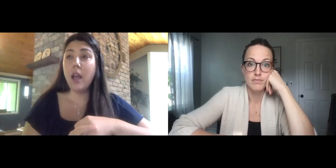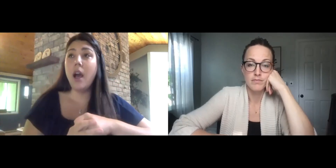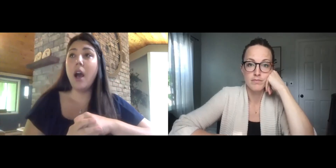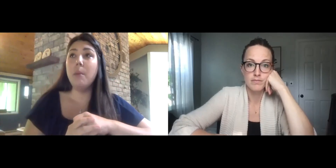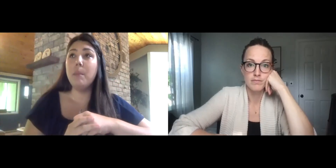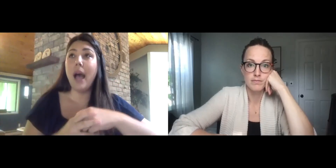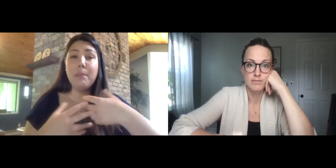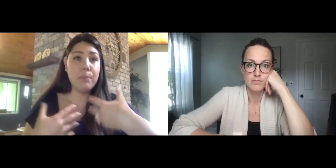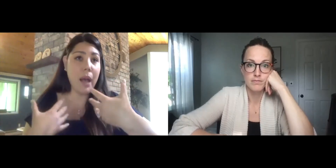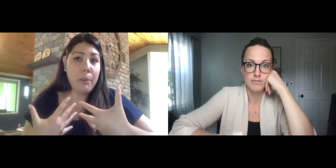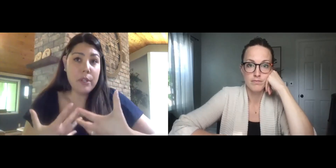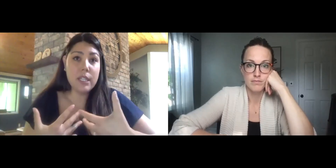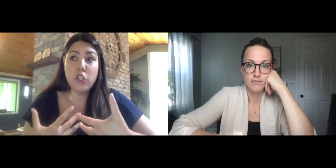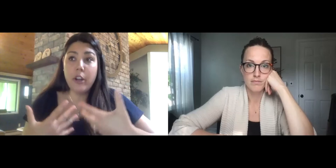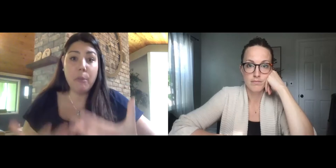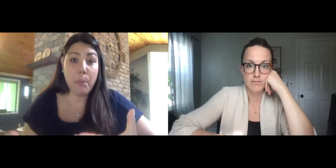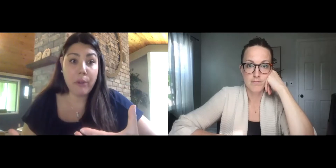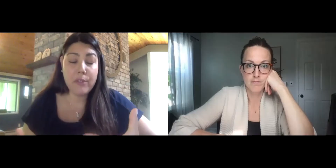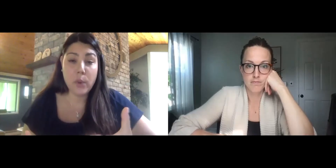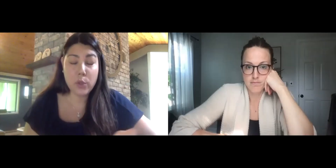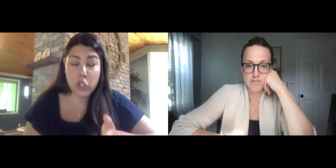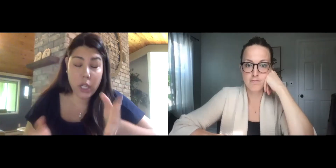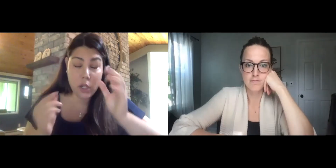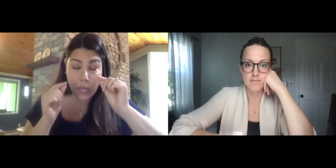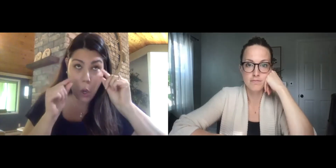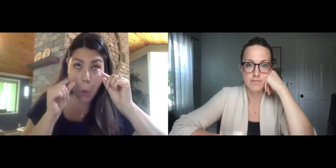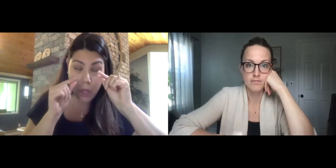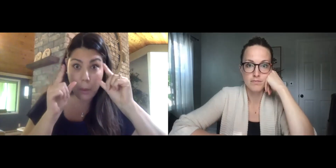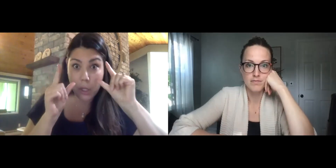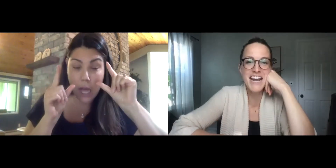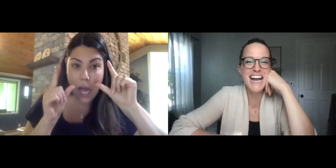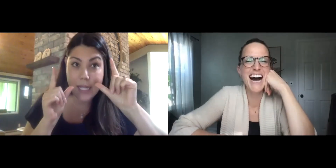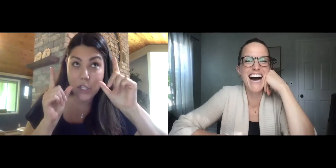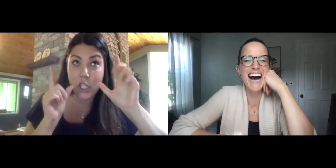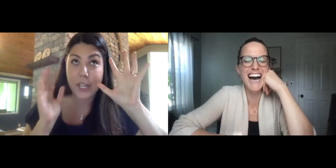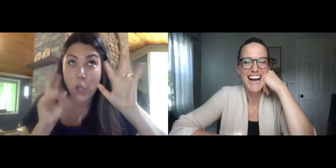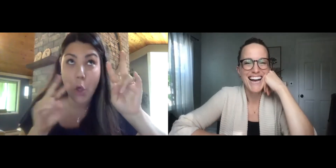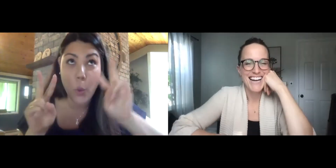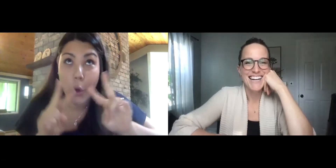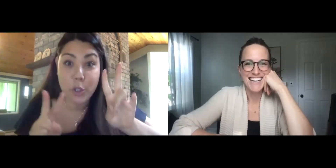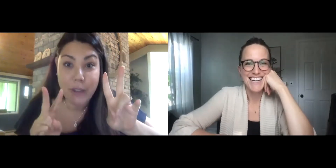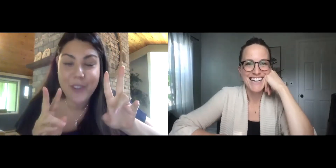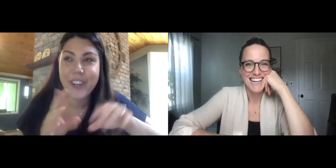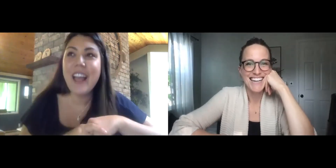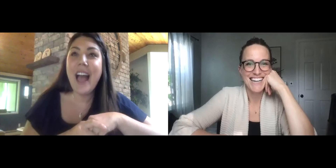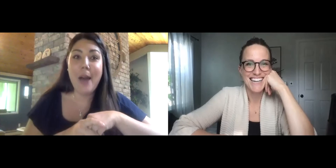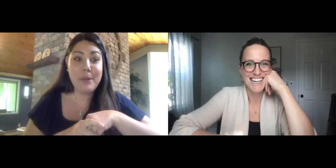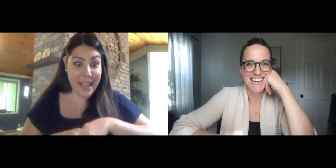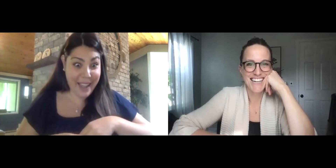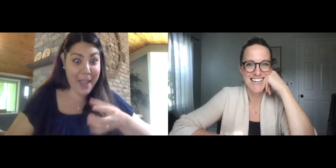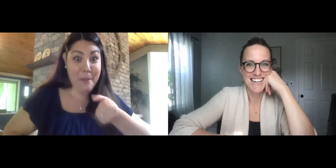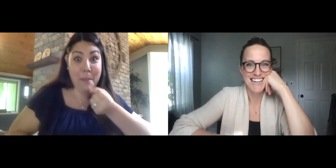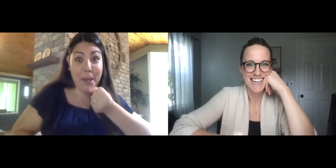possible. I personally started from birth. So as soon as she could like open up her little eyes and see like all the world around her, I